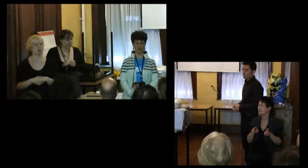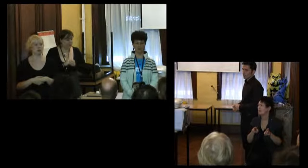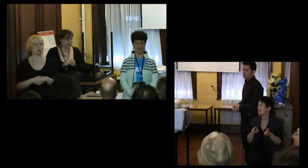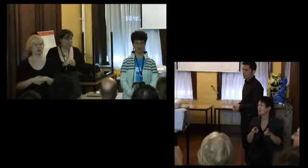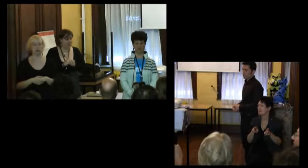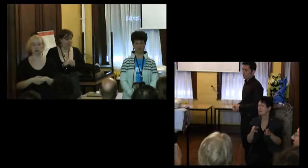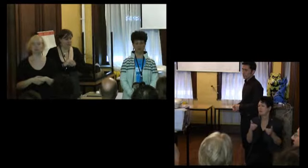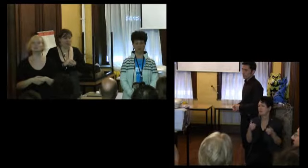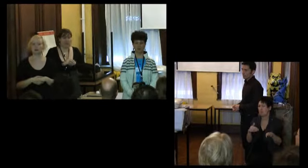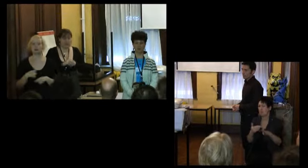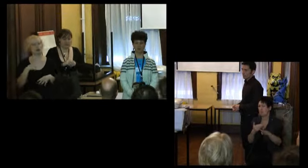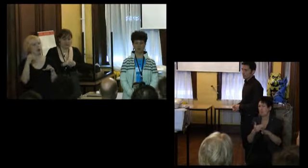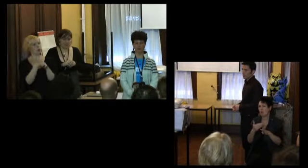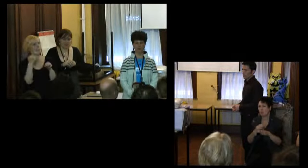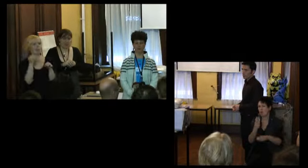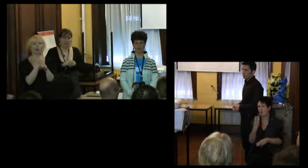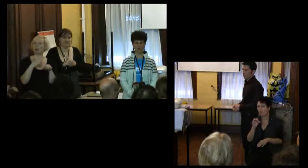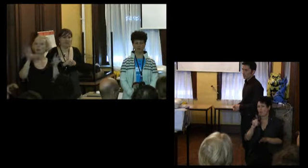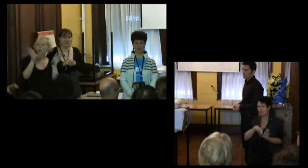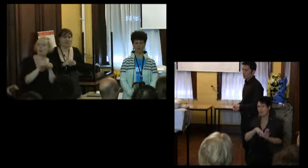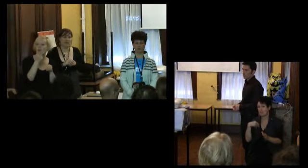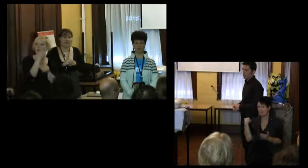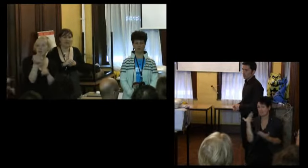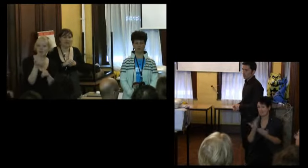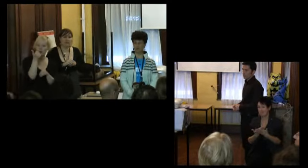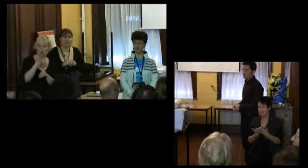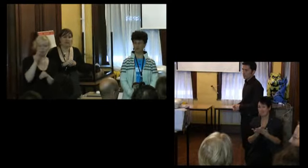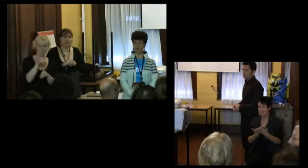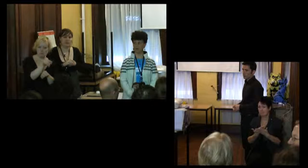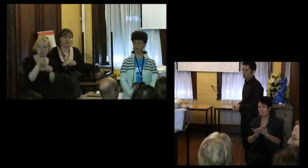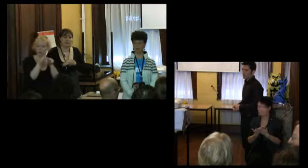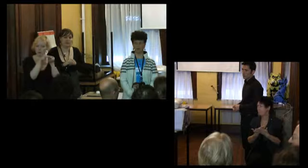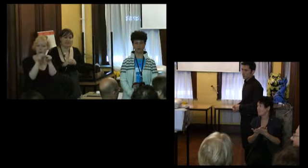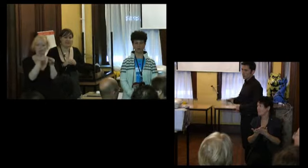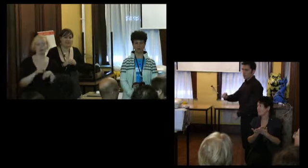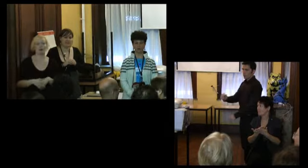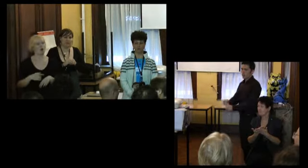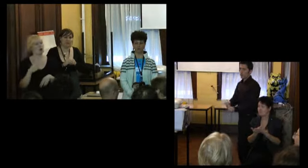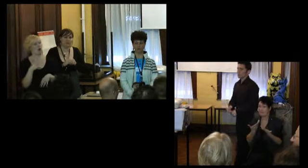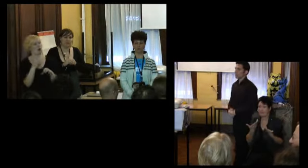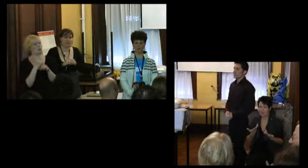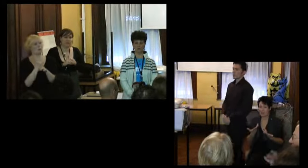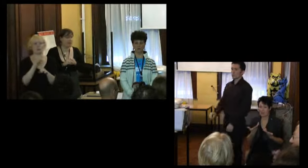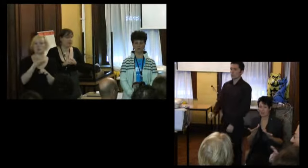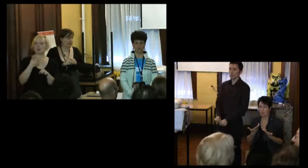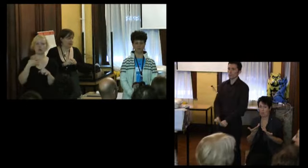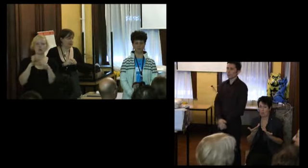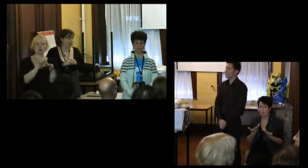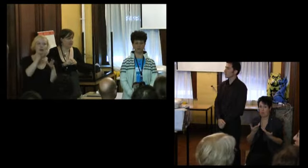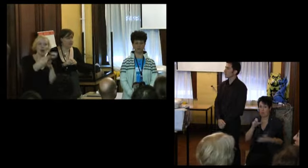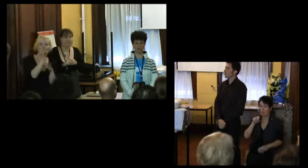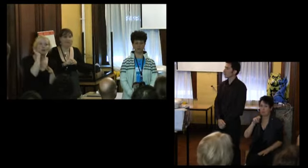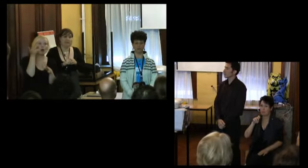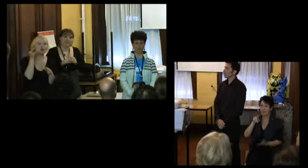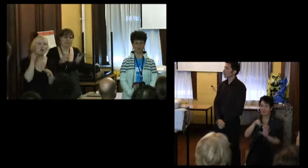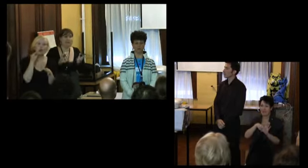I've been working in the museum for 30 years, but I've been working on the question of access for deaf people for 12 years